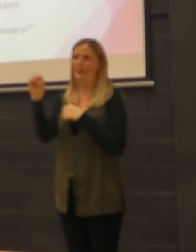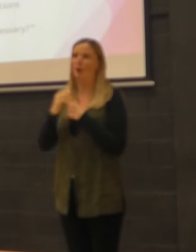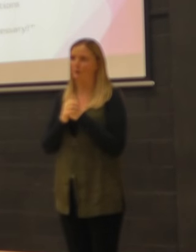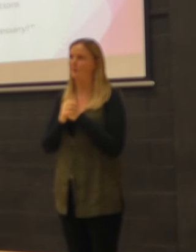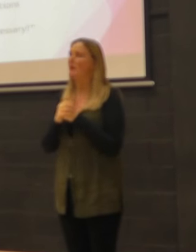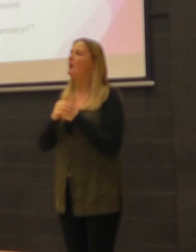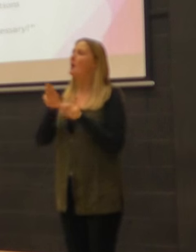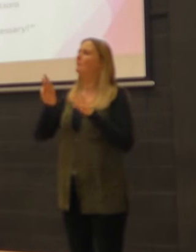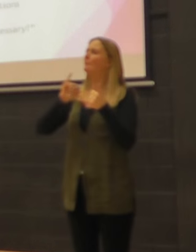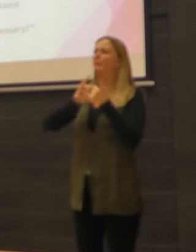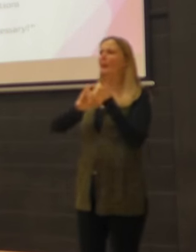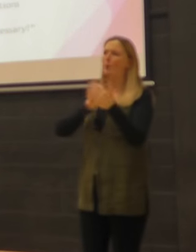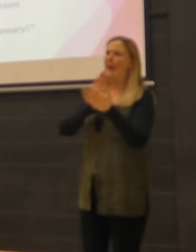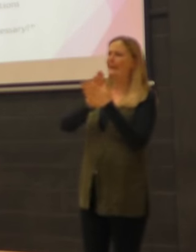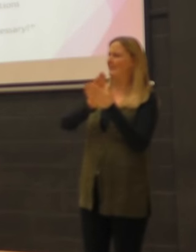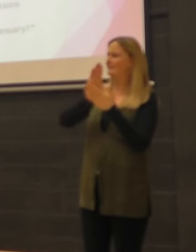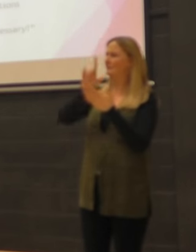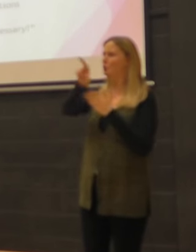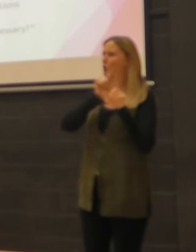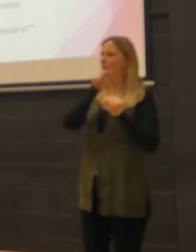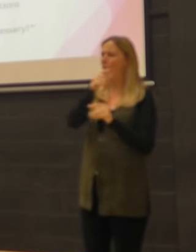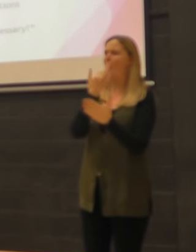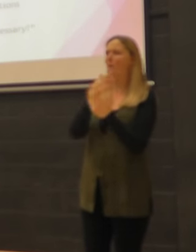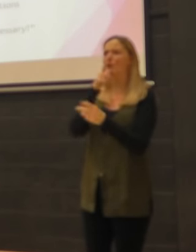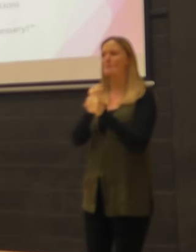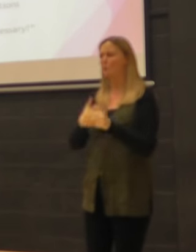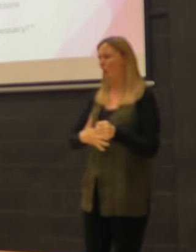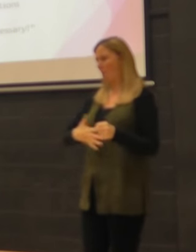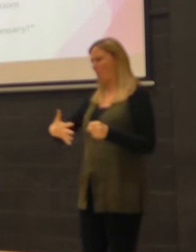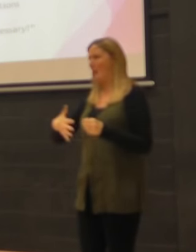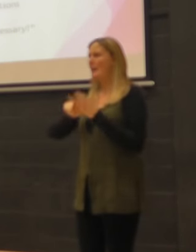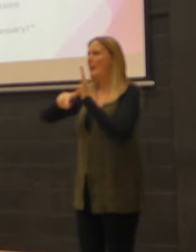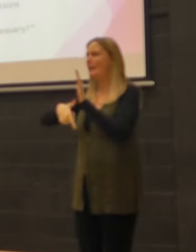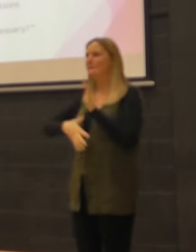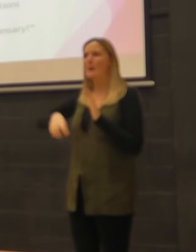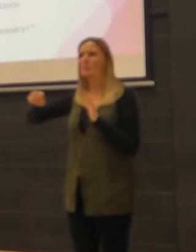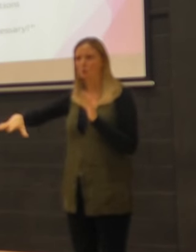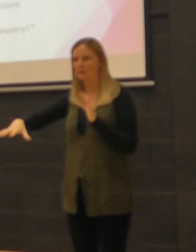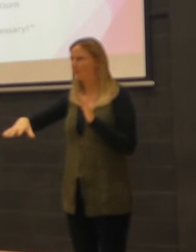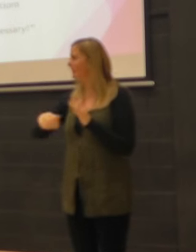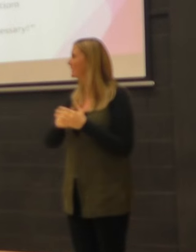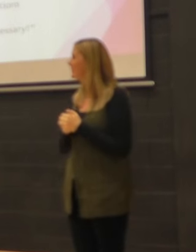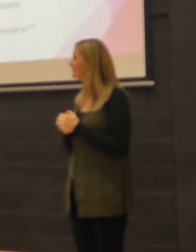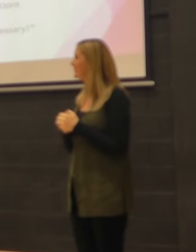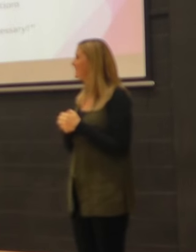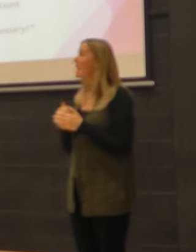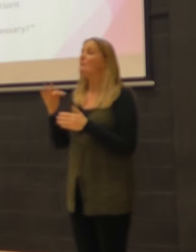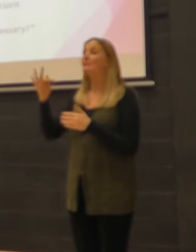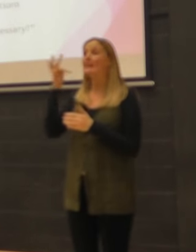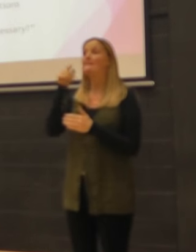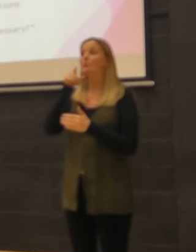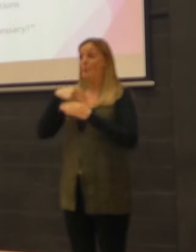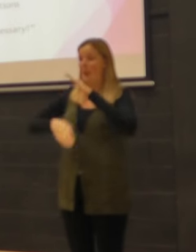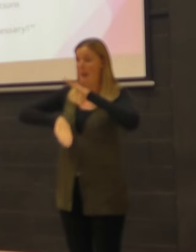side talks a lot about late abortions. And again, just as I've said, you get more late abortions when you restrict